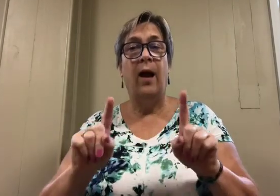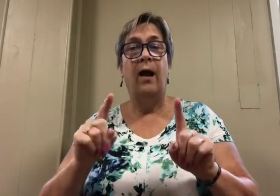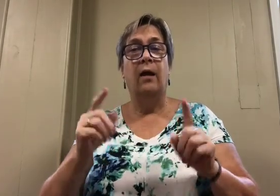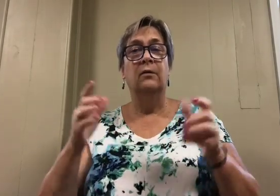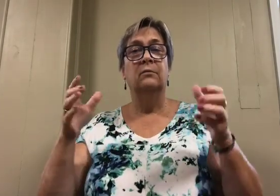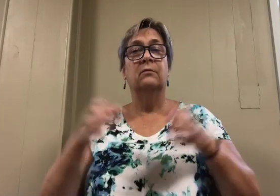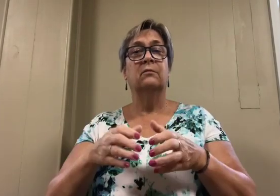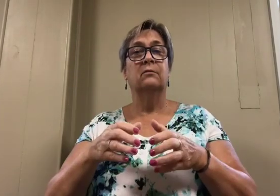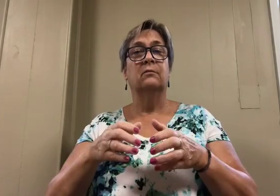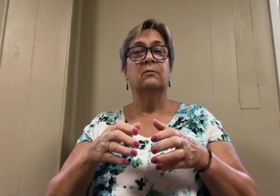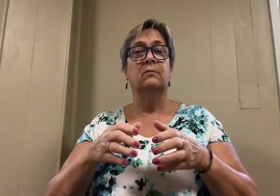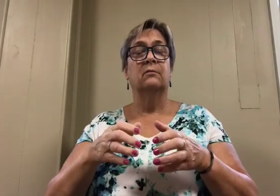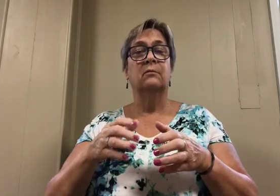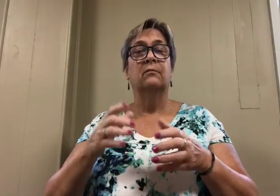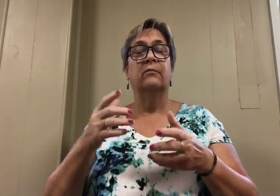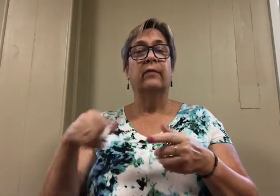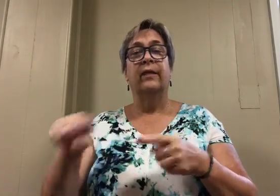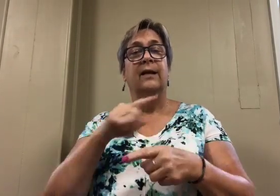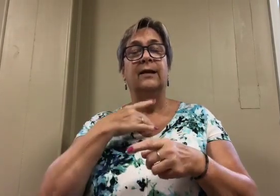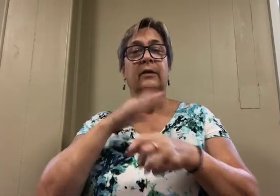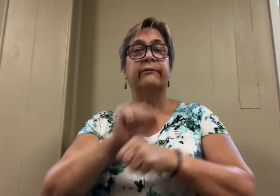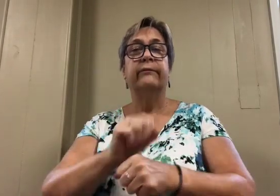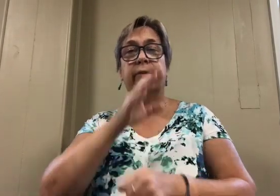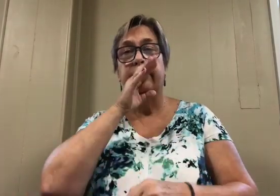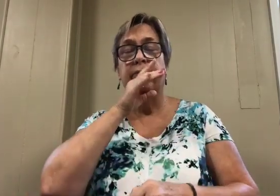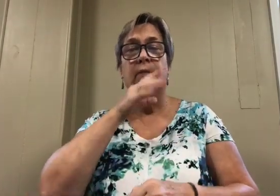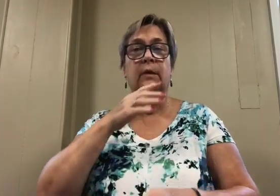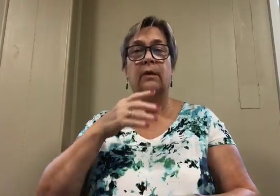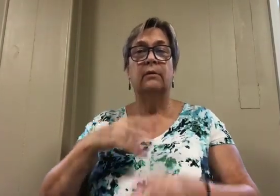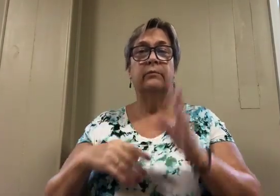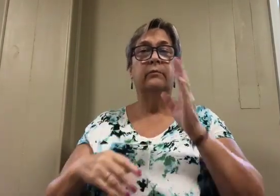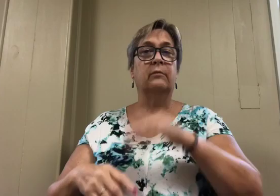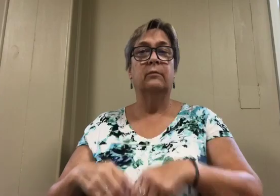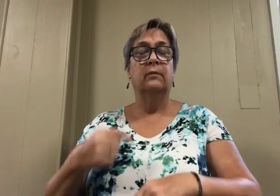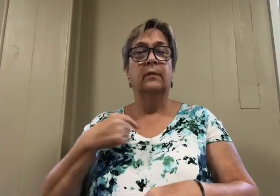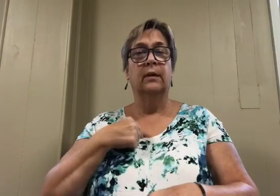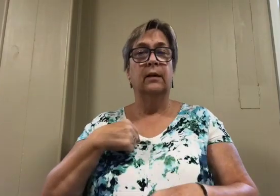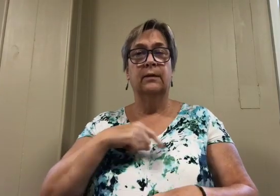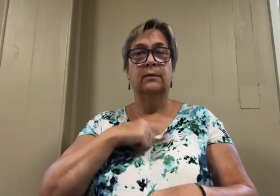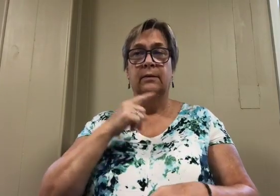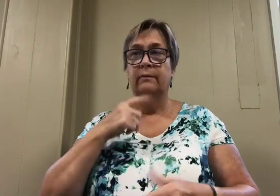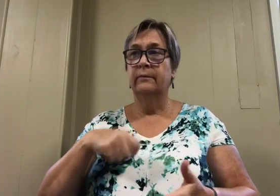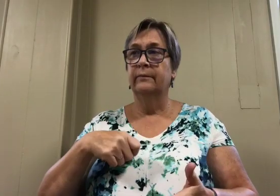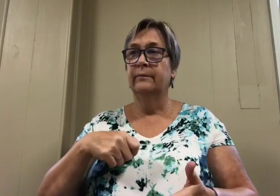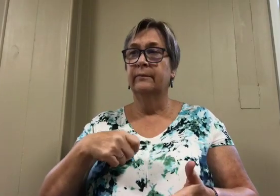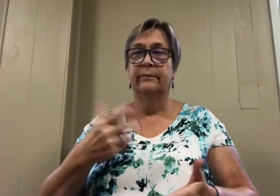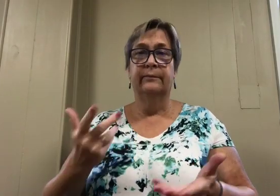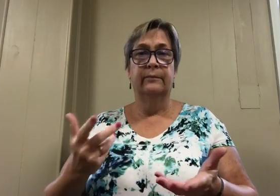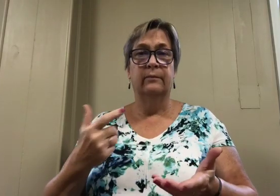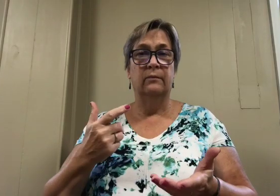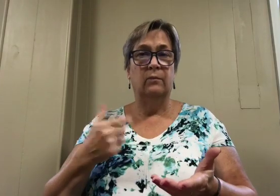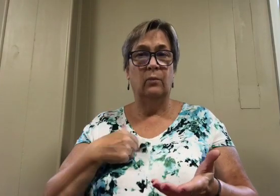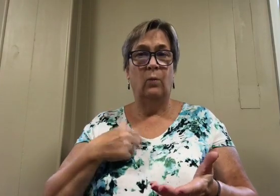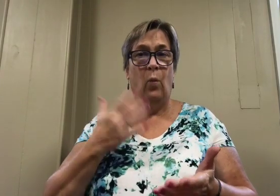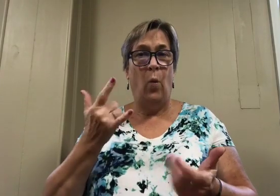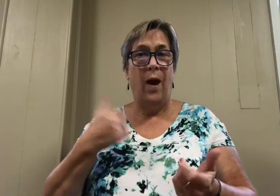their signs while they're gathered there together. They just have the habit of speaking and not signing. And